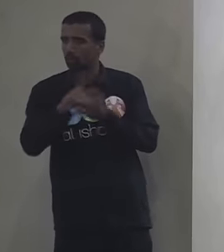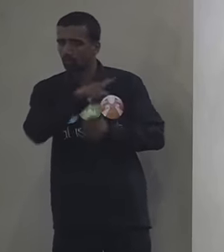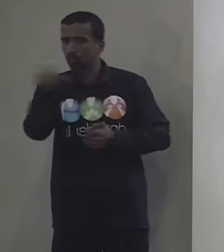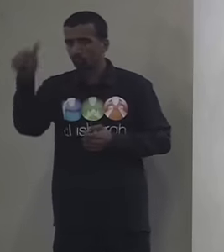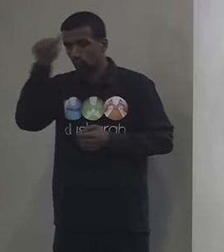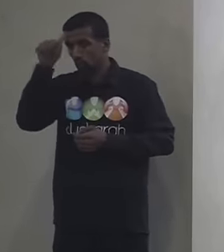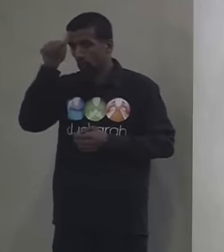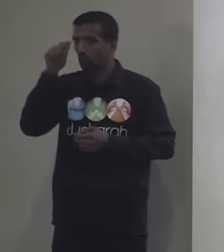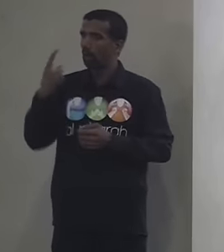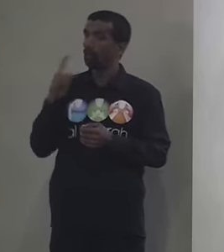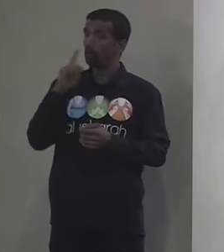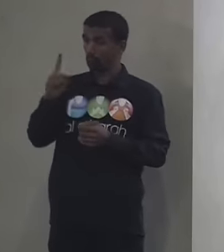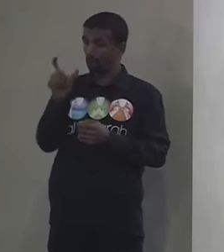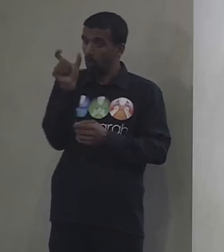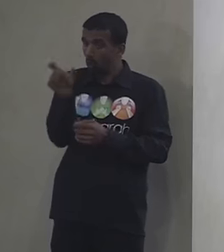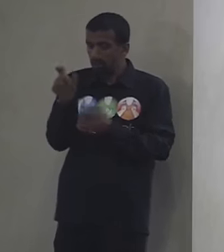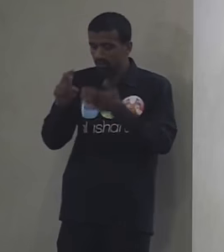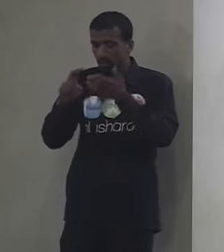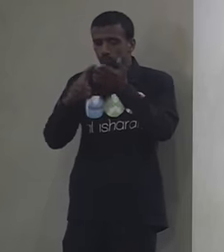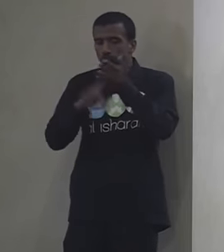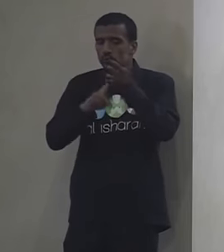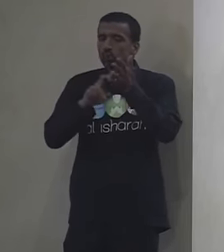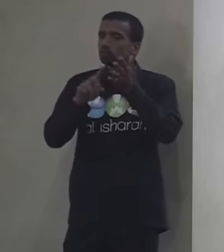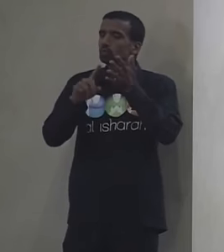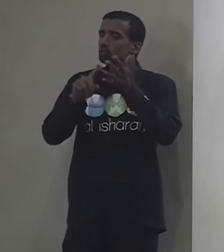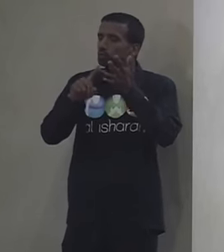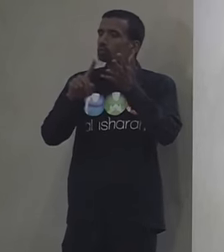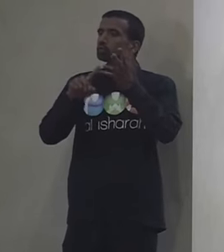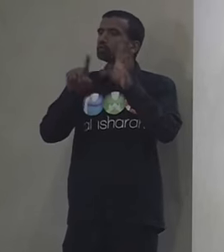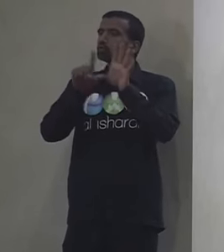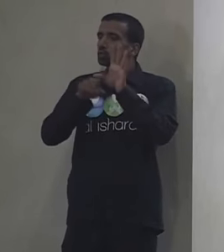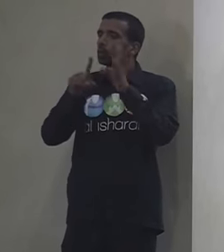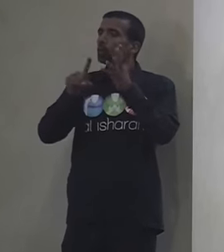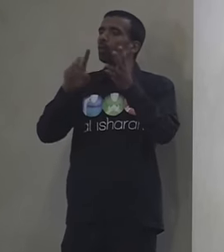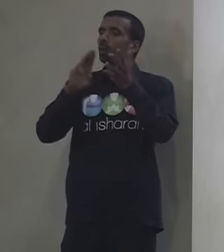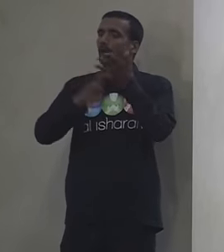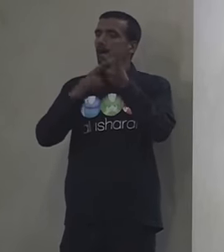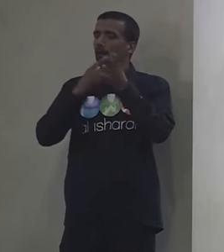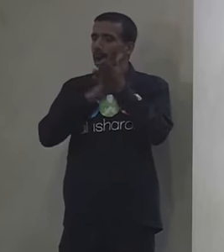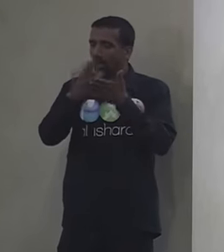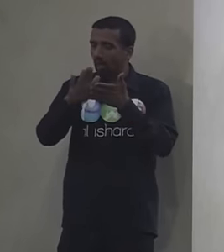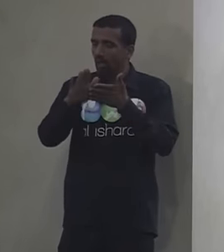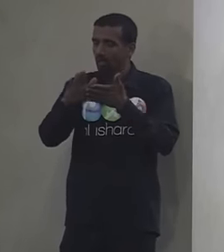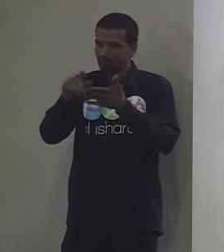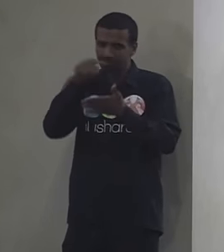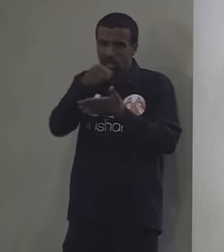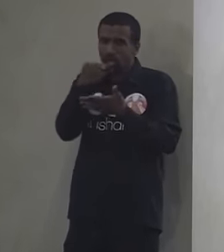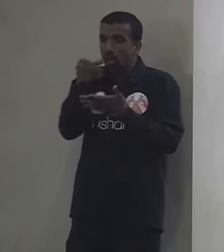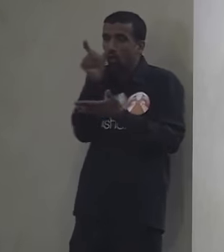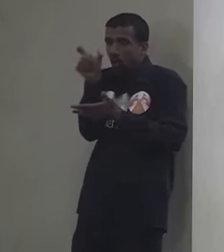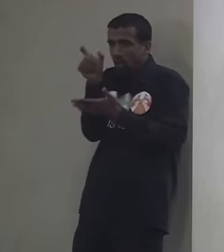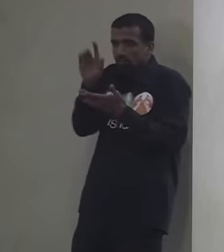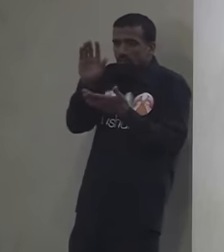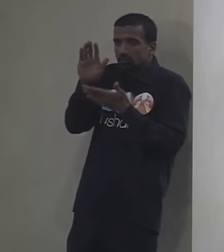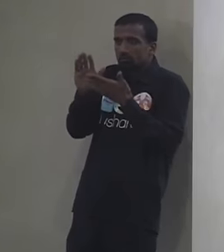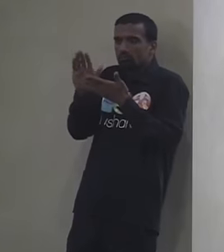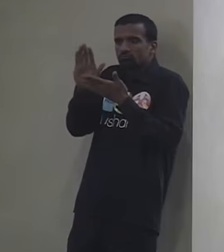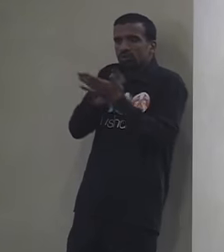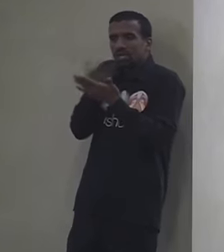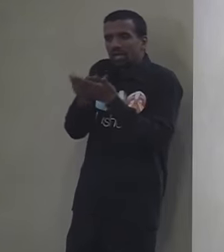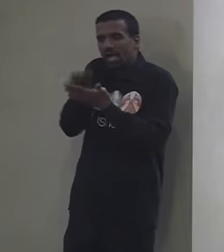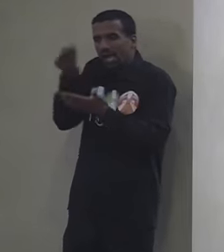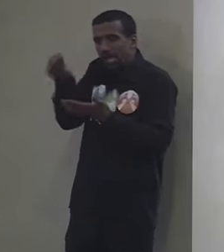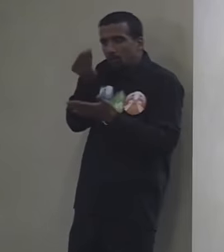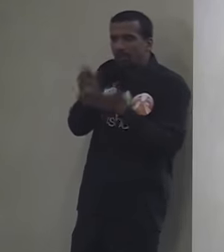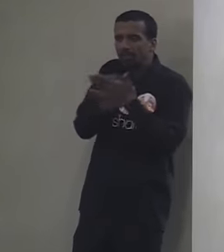But ni'mah comes from the Arabic word nu'uma. And nu'uma means softness and luxury, ease and comfort. This is why